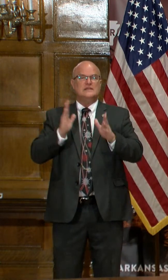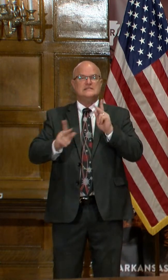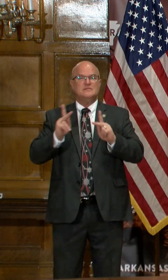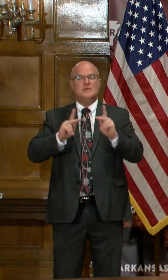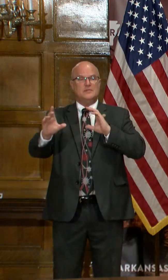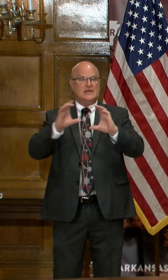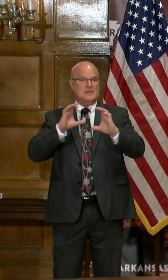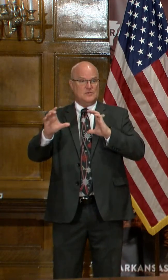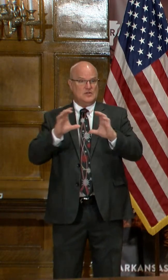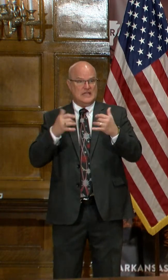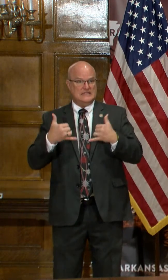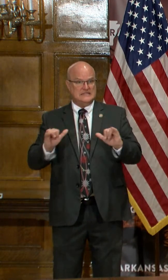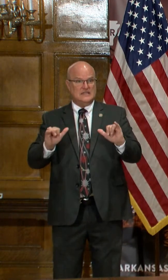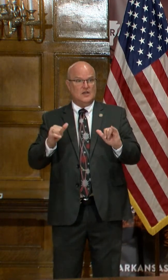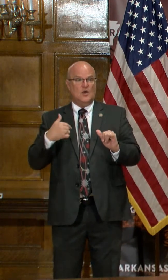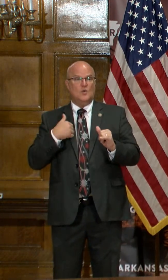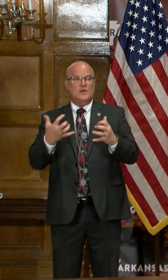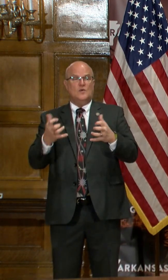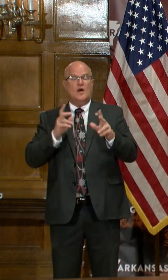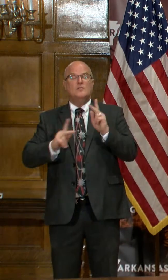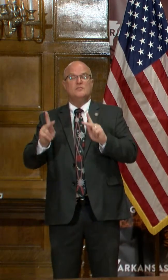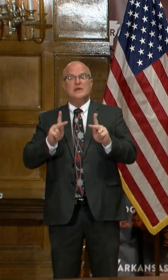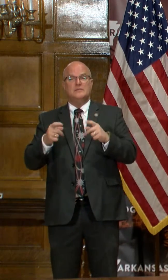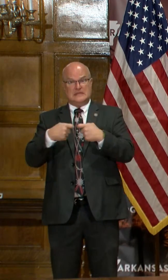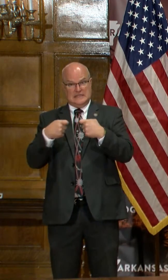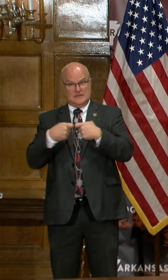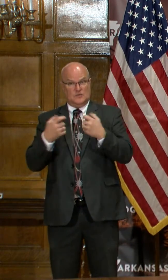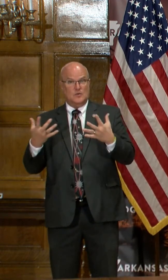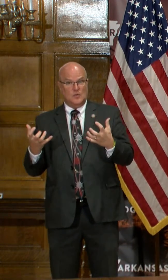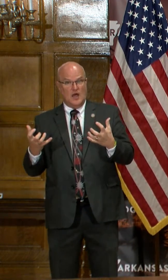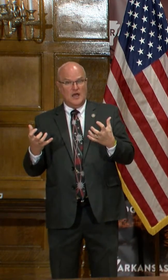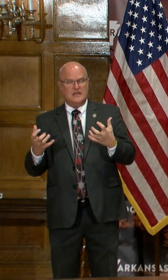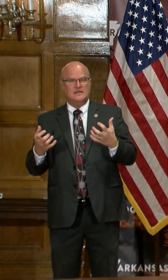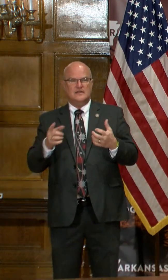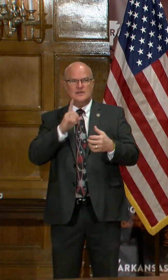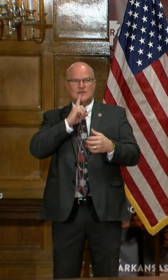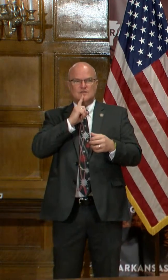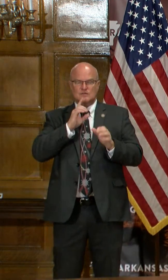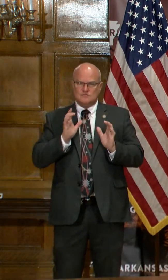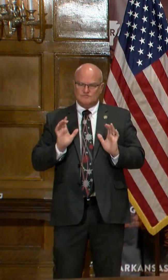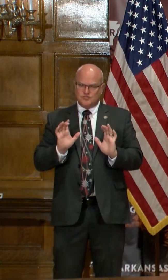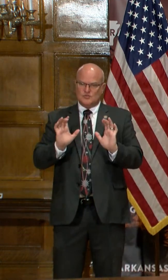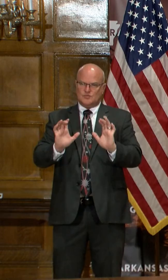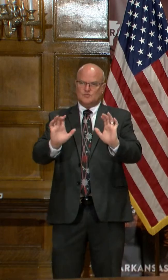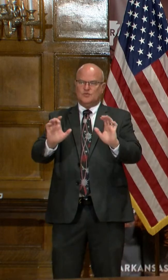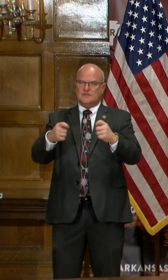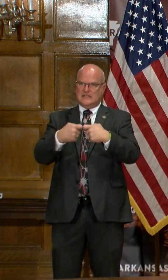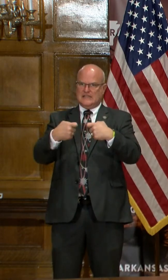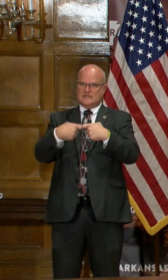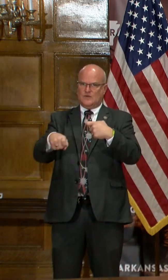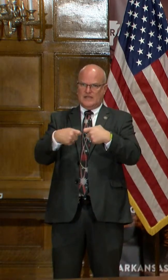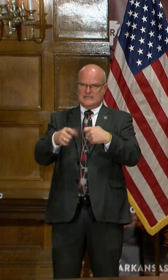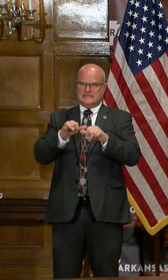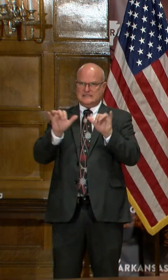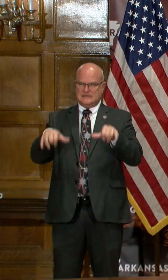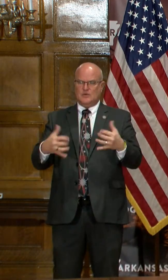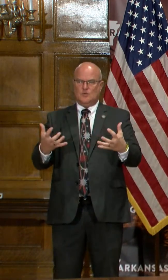still communicate. We would like everyone to go electronic. We certainly push for that, and that would be helpful to us.